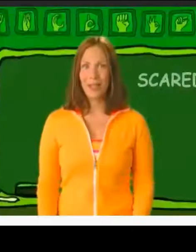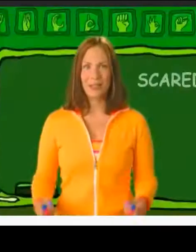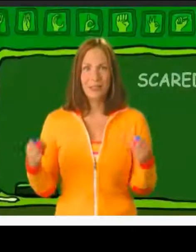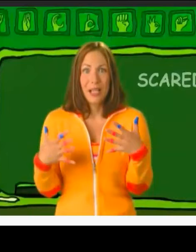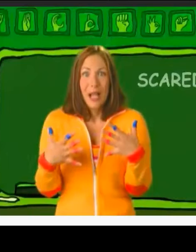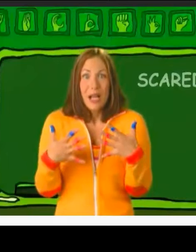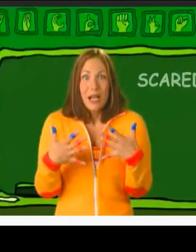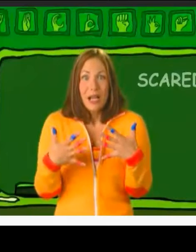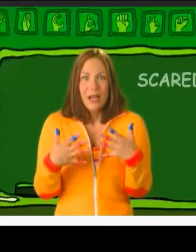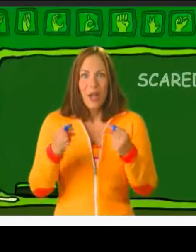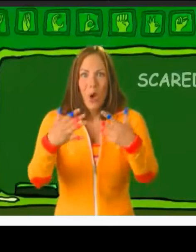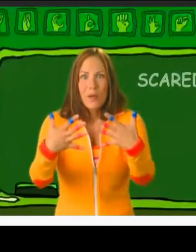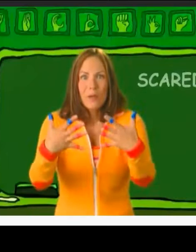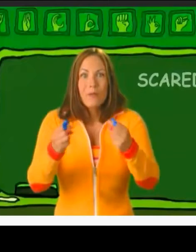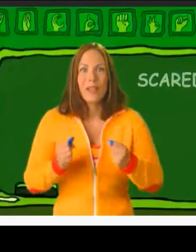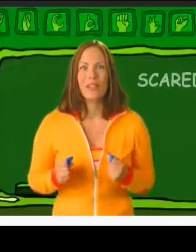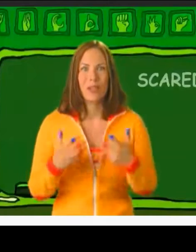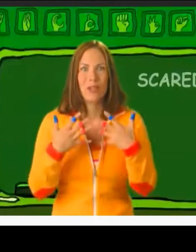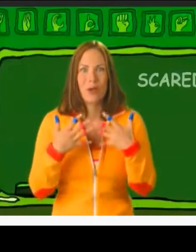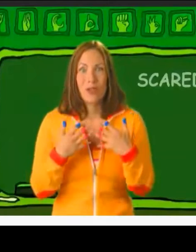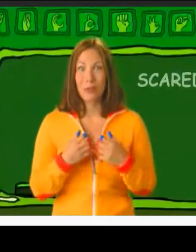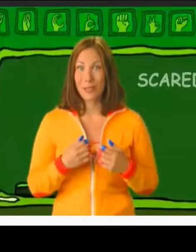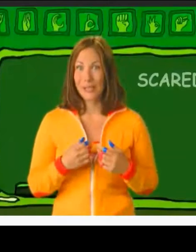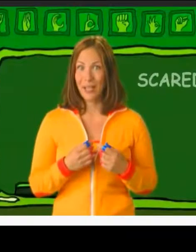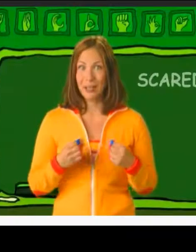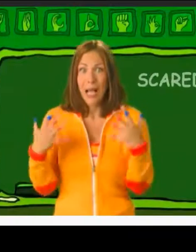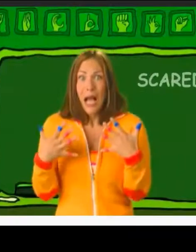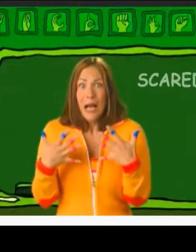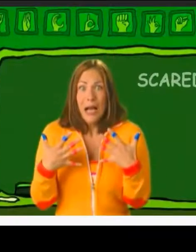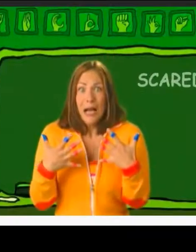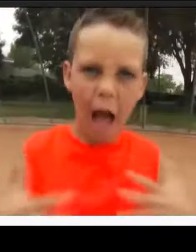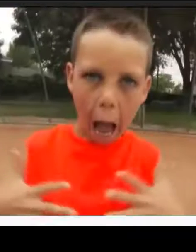Scared. Open up your fingers and show that you're really scared.